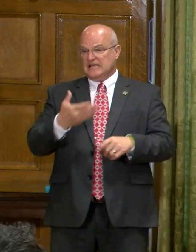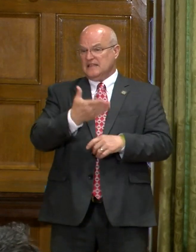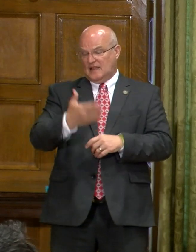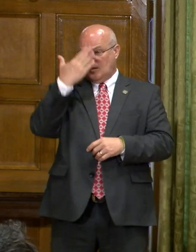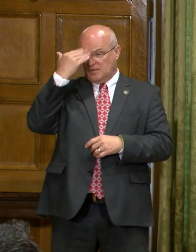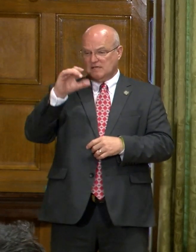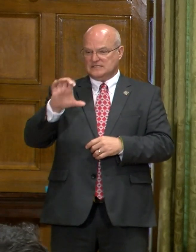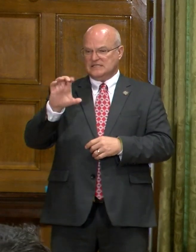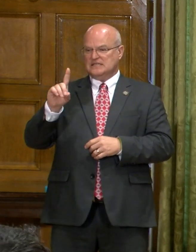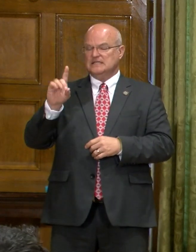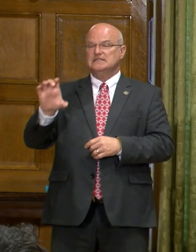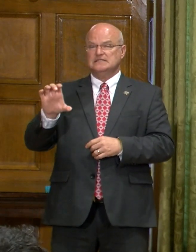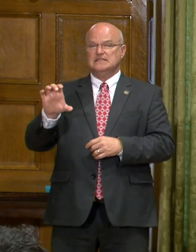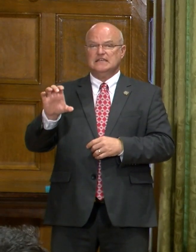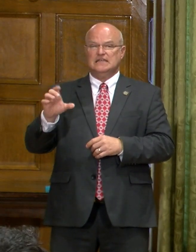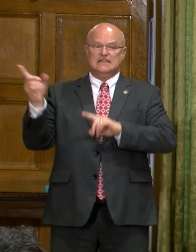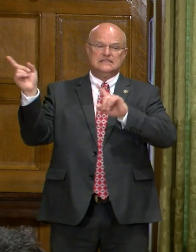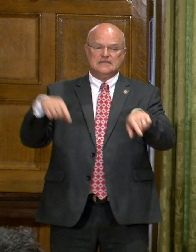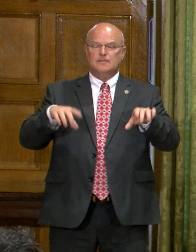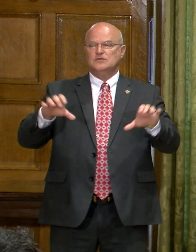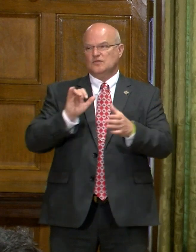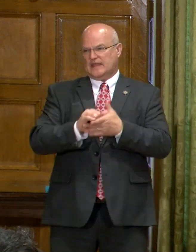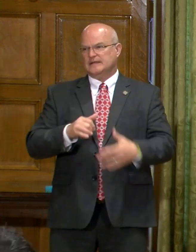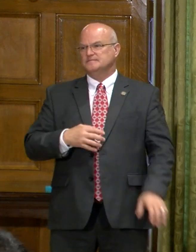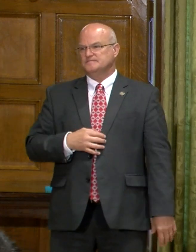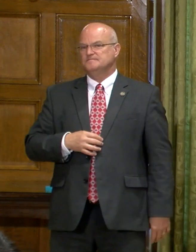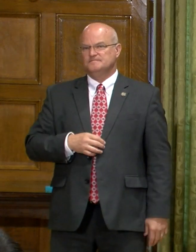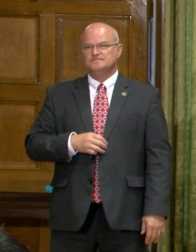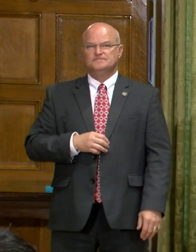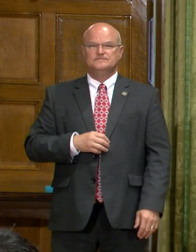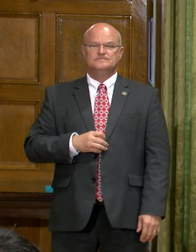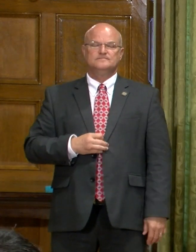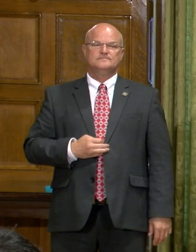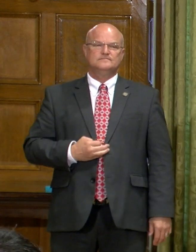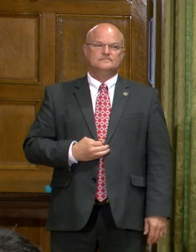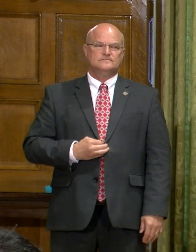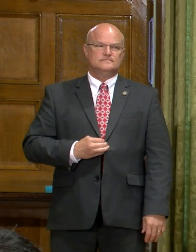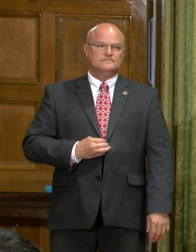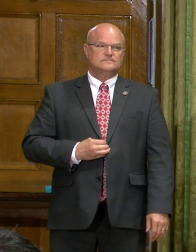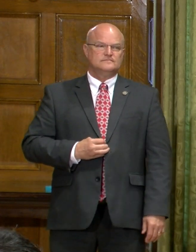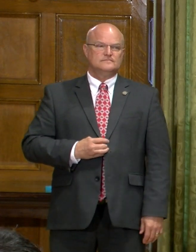that the CDC is coming there to do that.